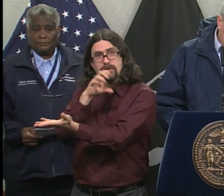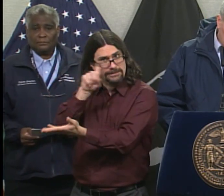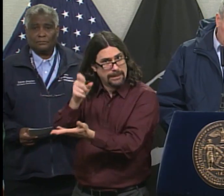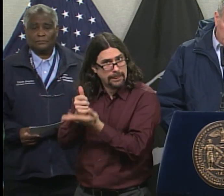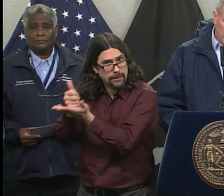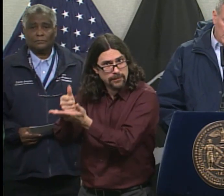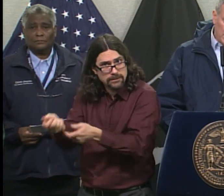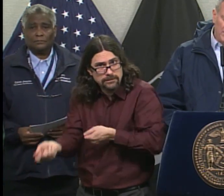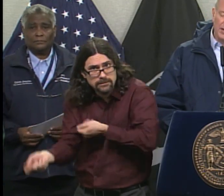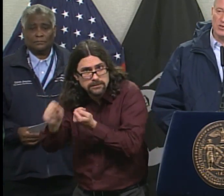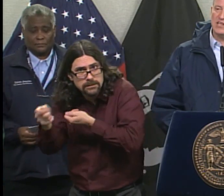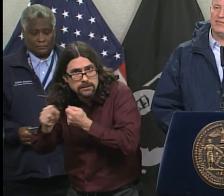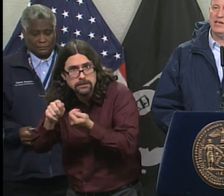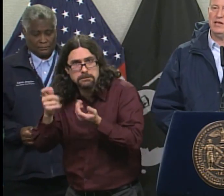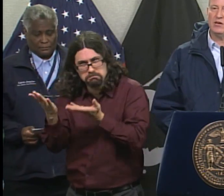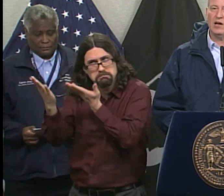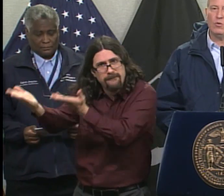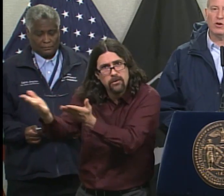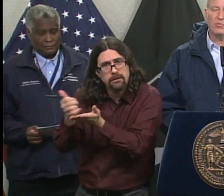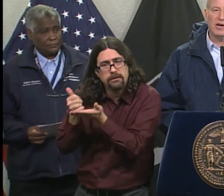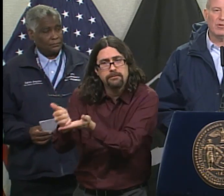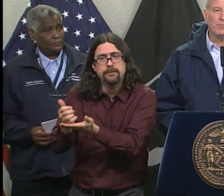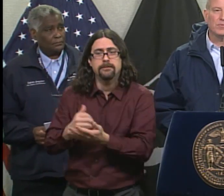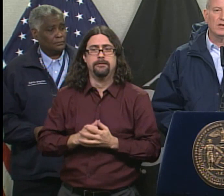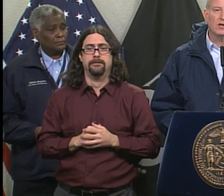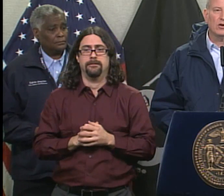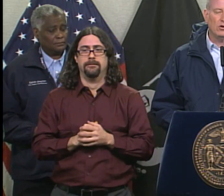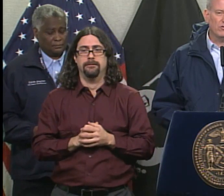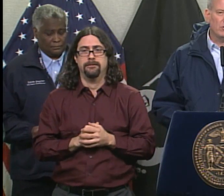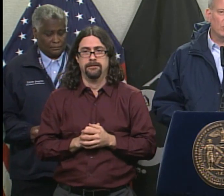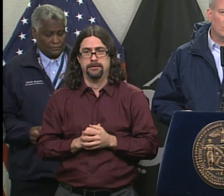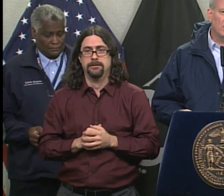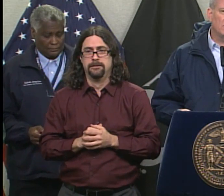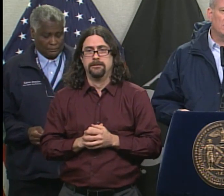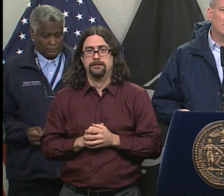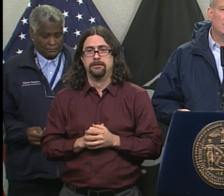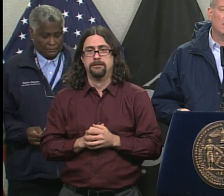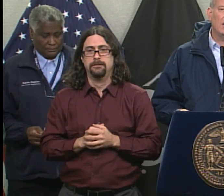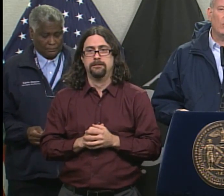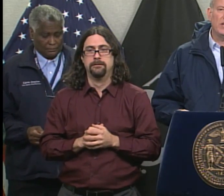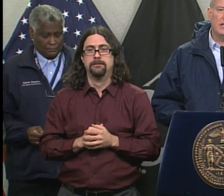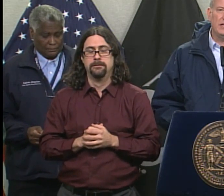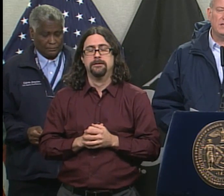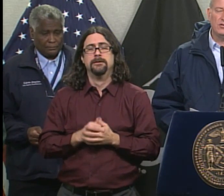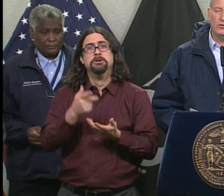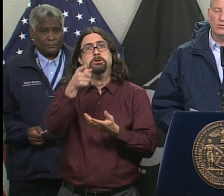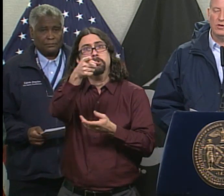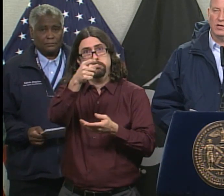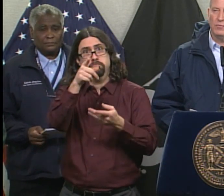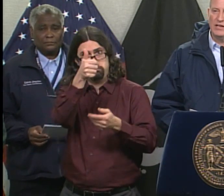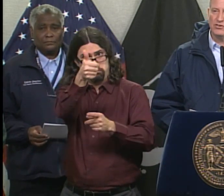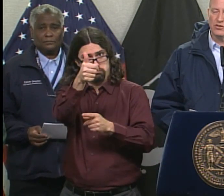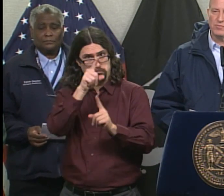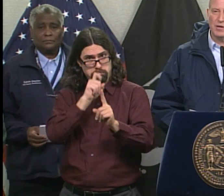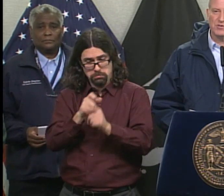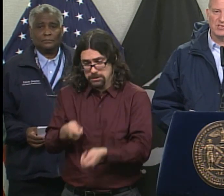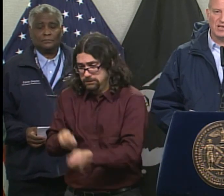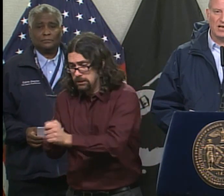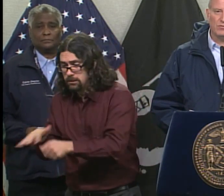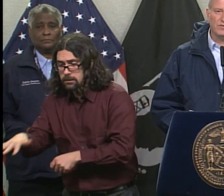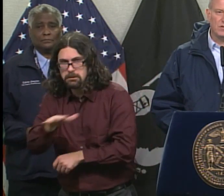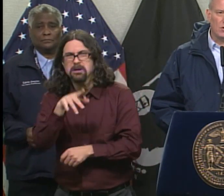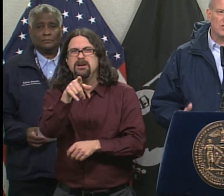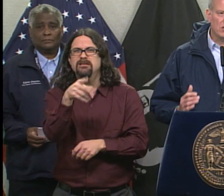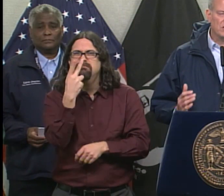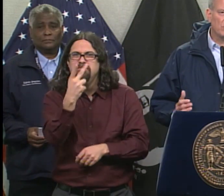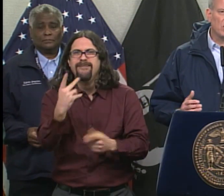And if anyone's having a heat or hot water problem, call 311. We need to make sure those problems are